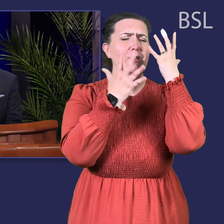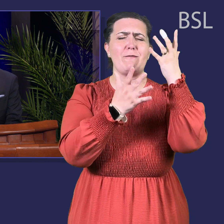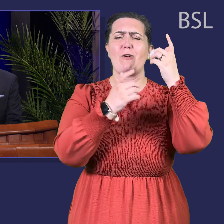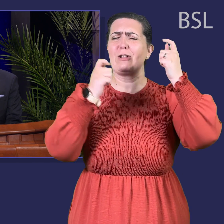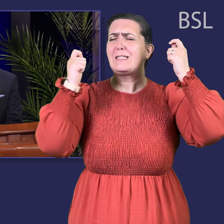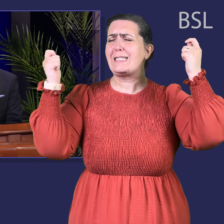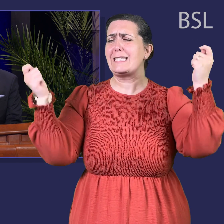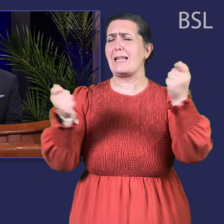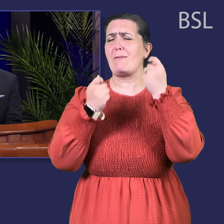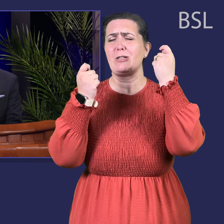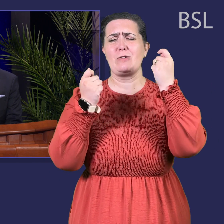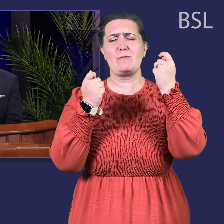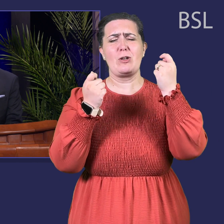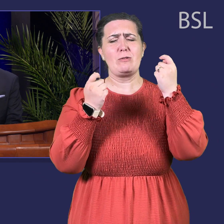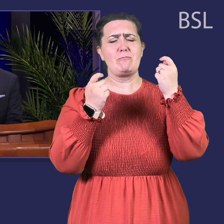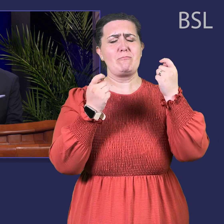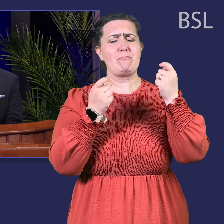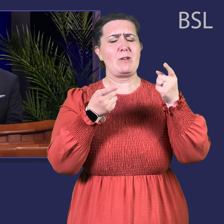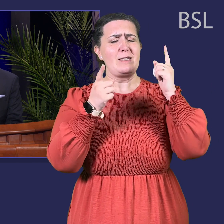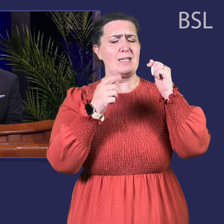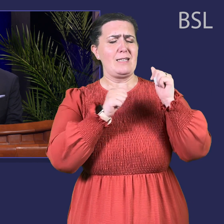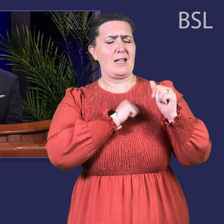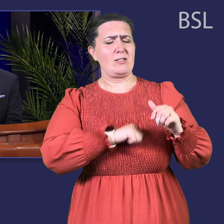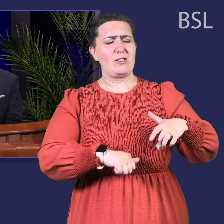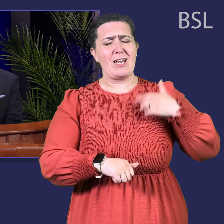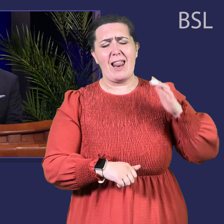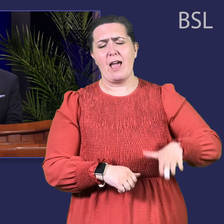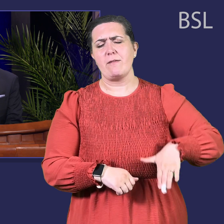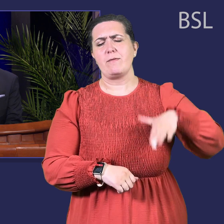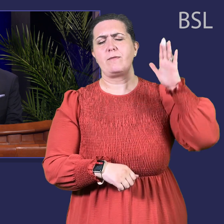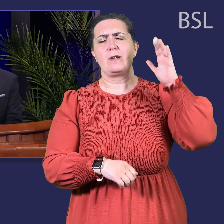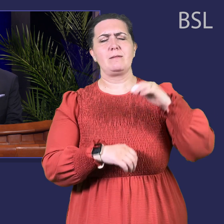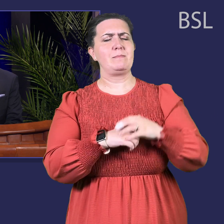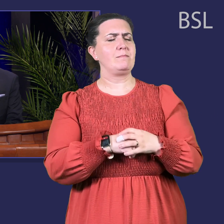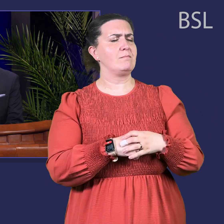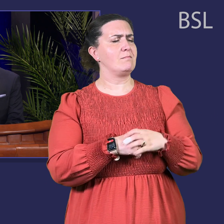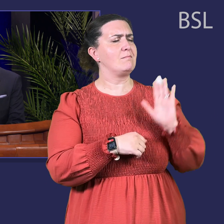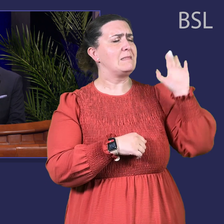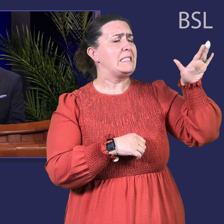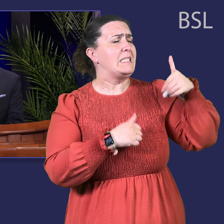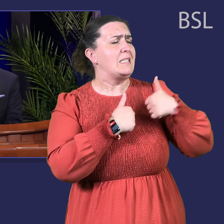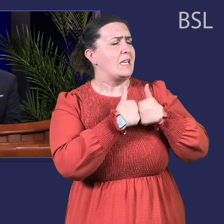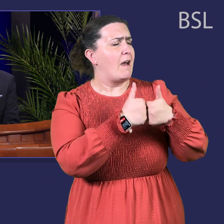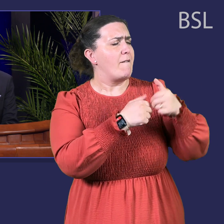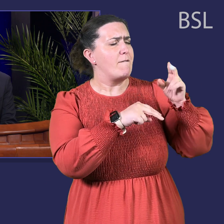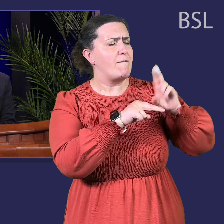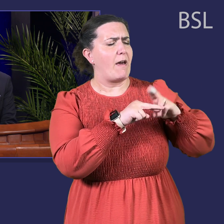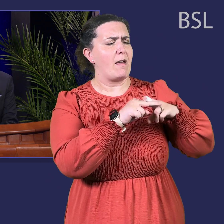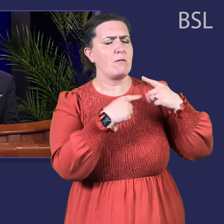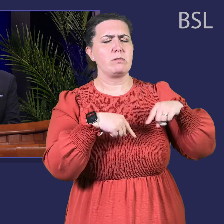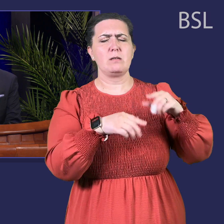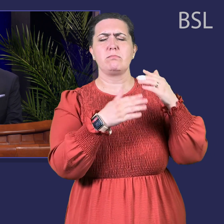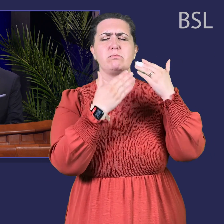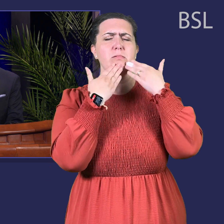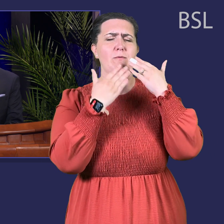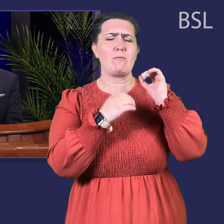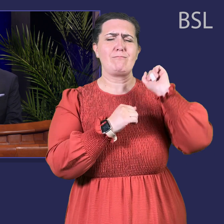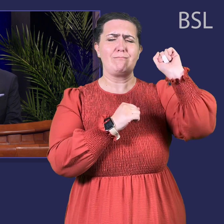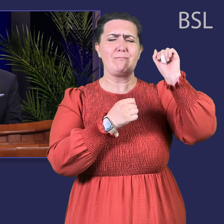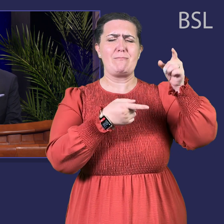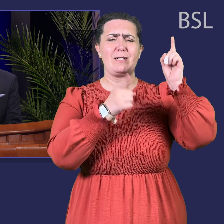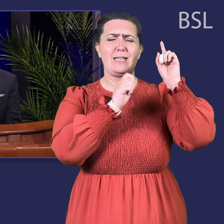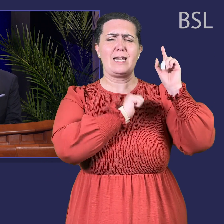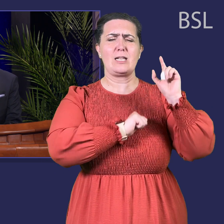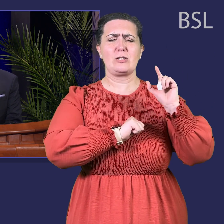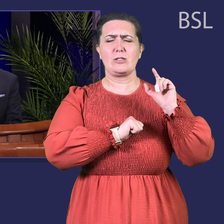wonderful celebration of the life of our dear prophet. Dear Father, we are grateful